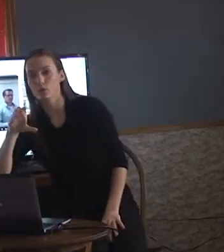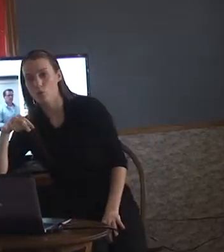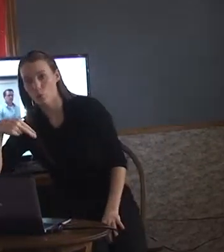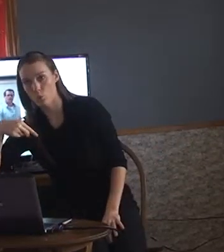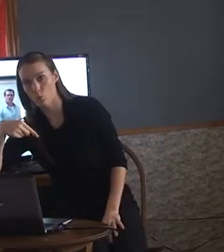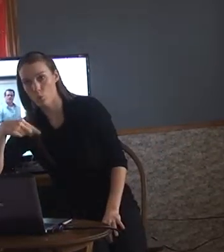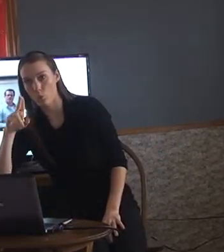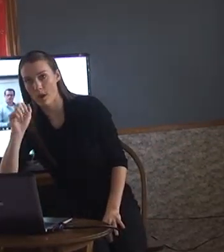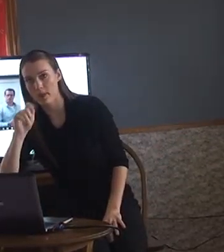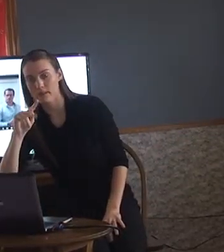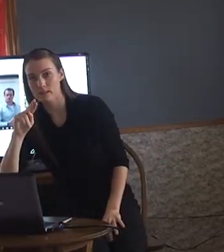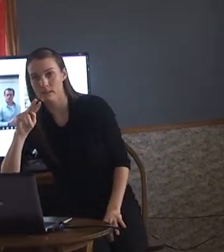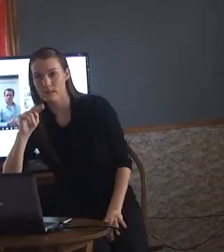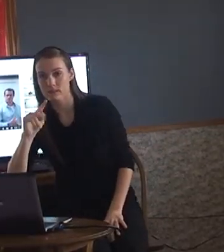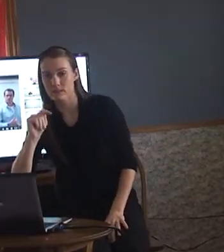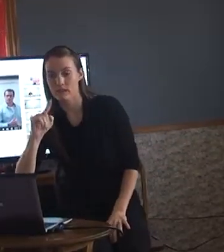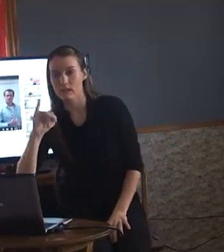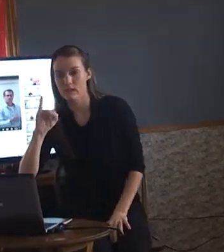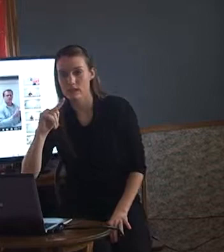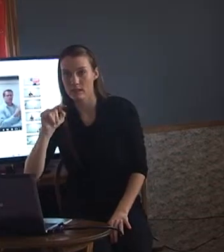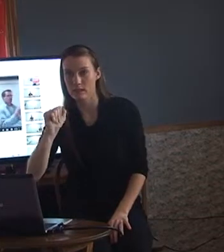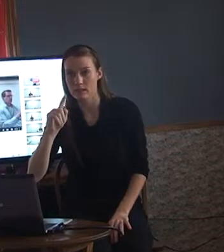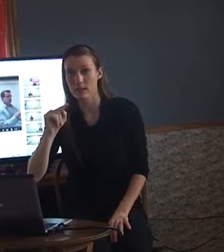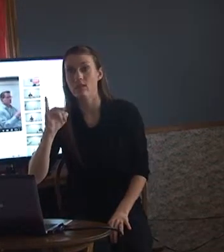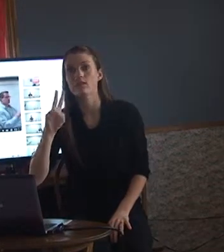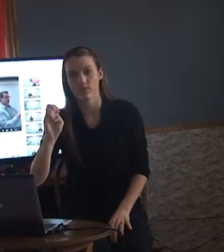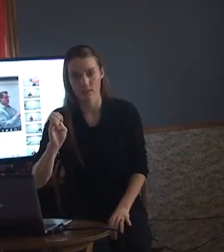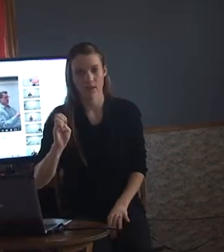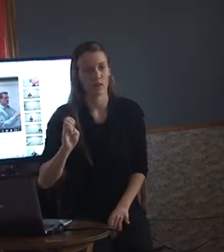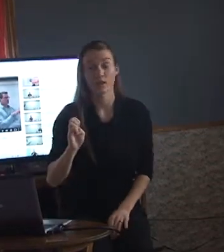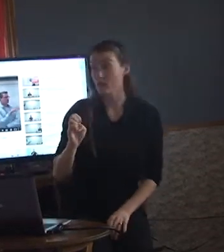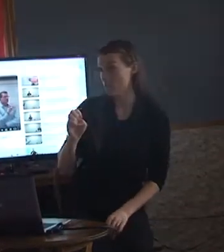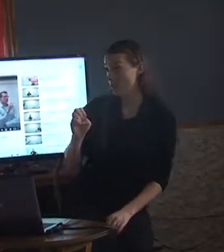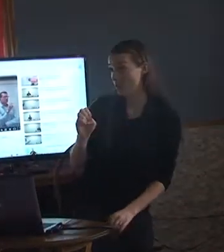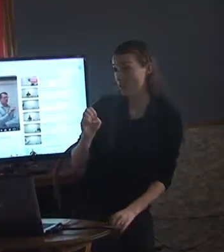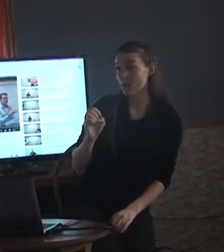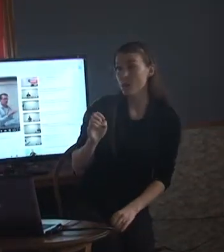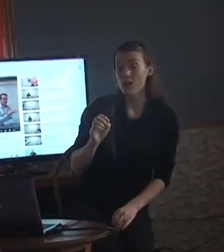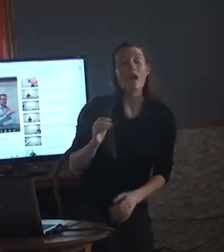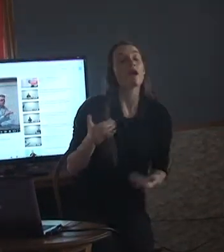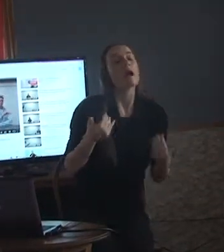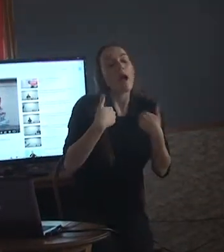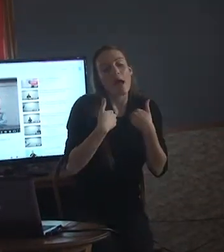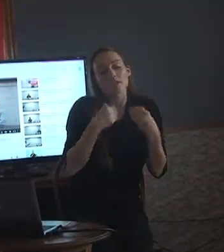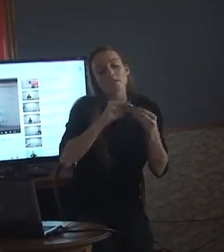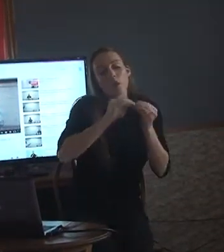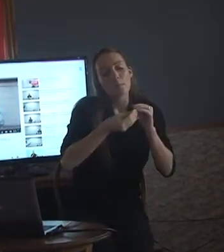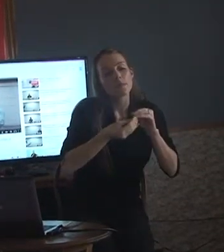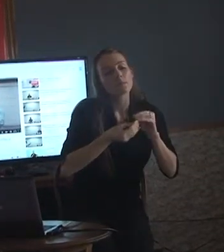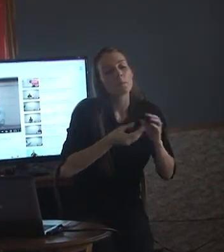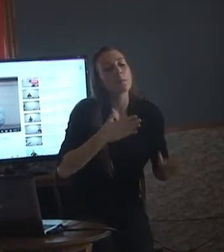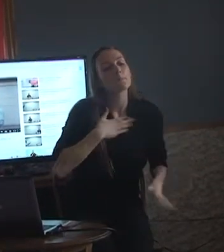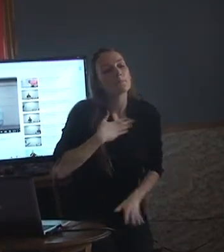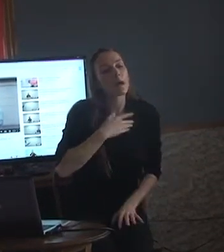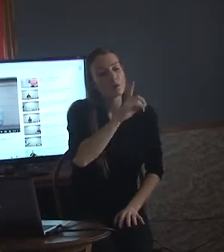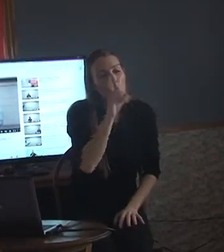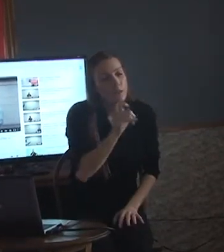Now, it has numbers, but my question to you is, even though it has numbers, do those numbers mean something